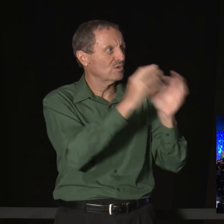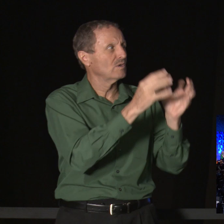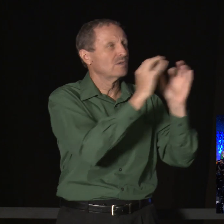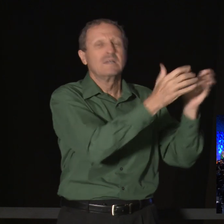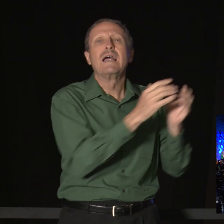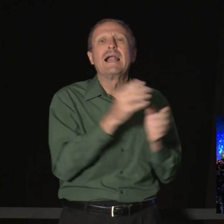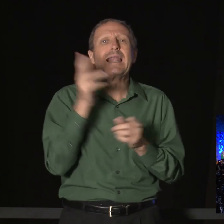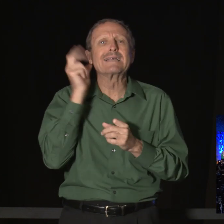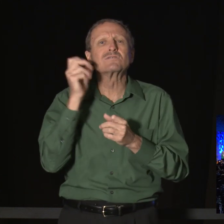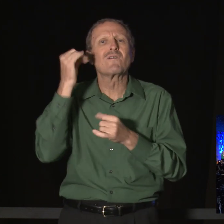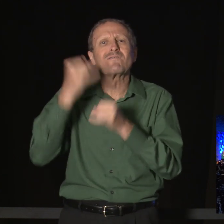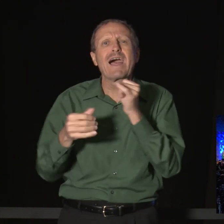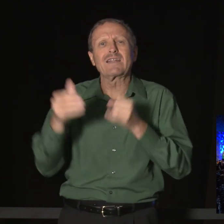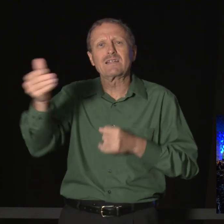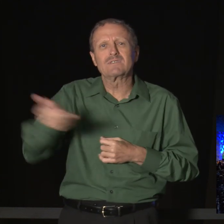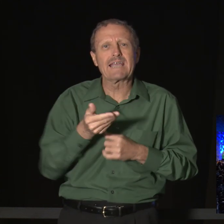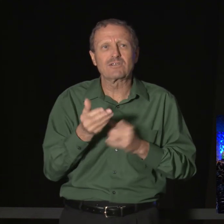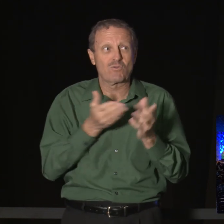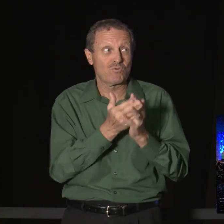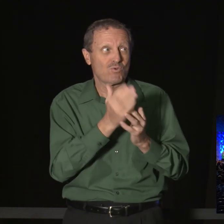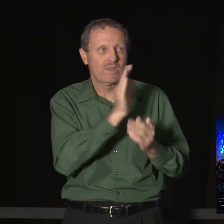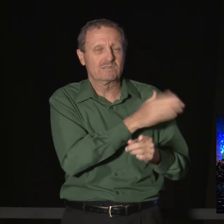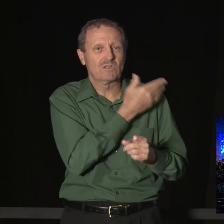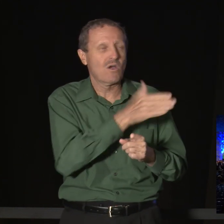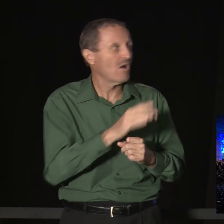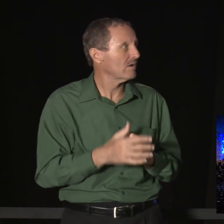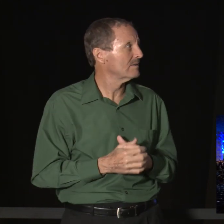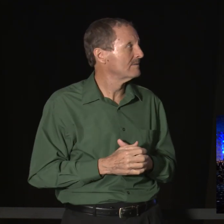final invitation through the song.